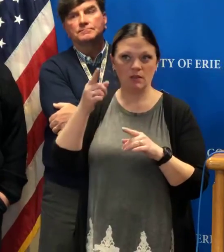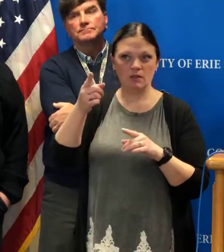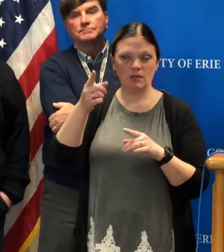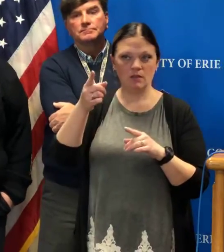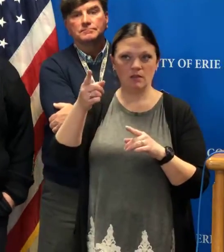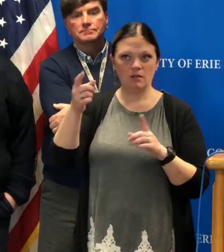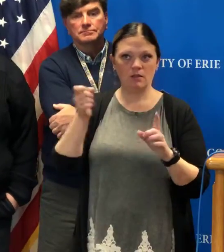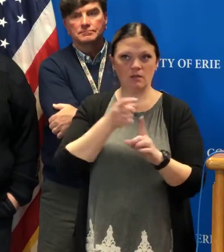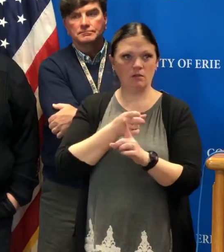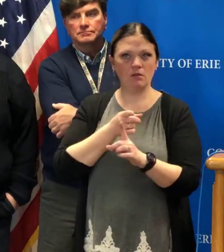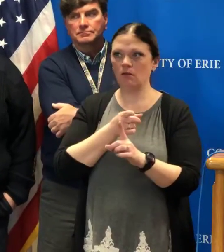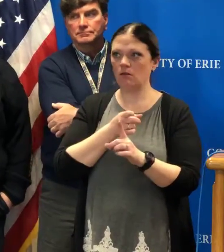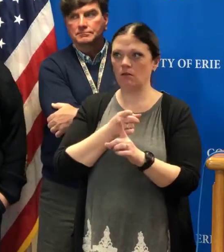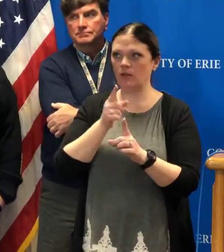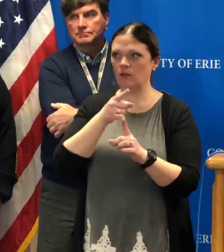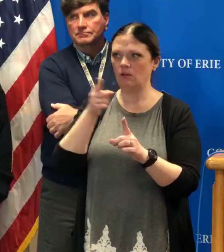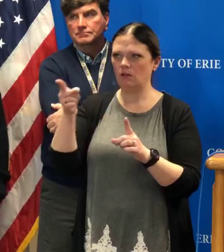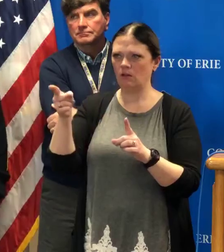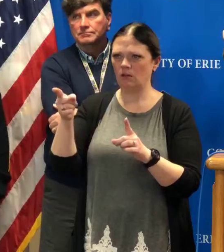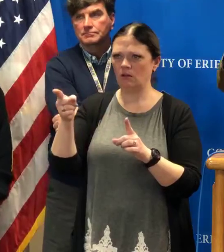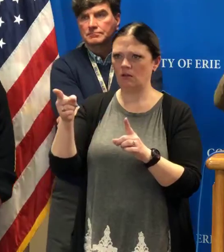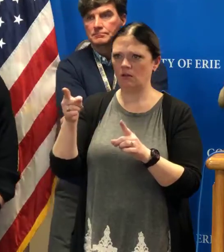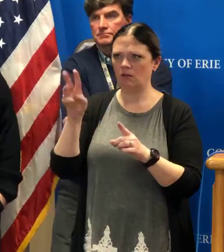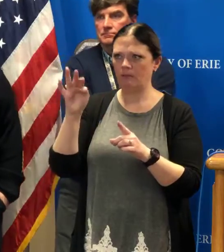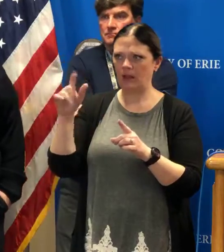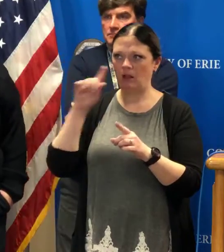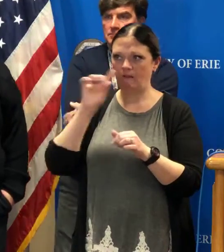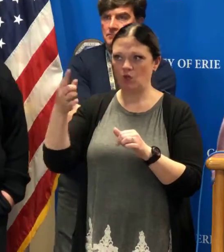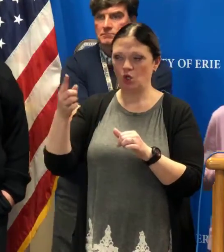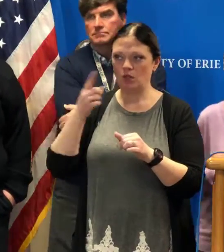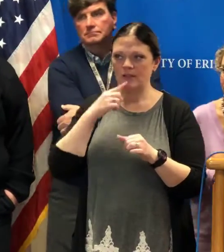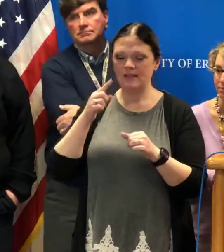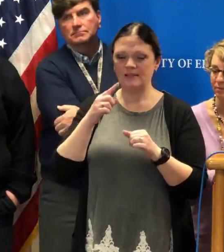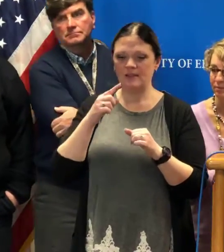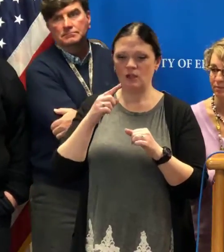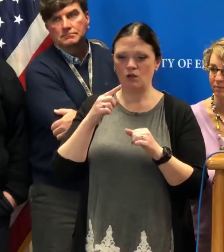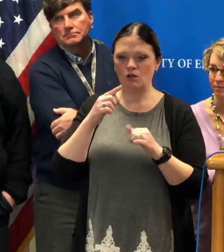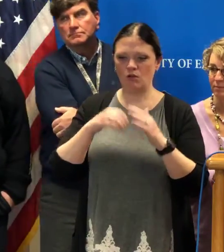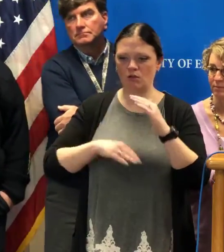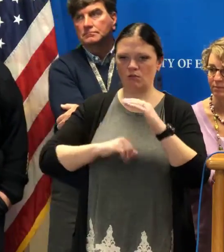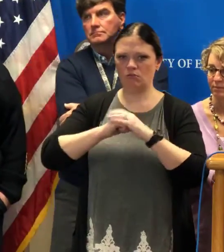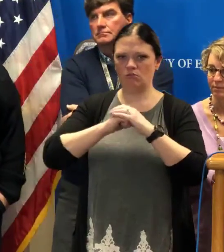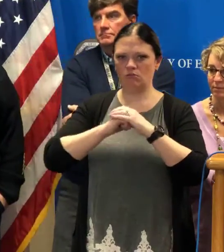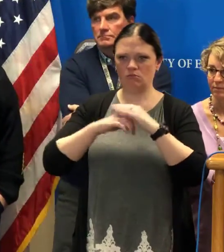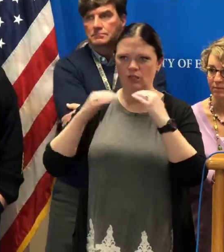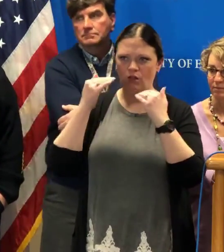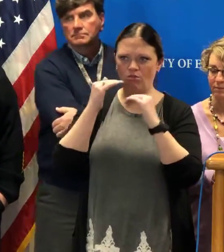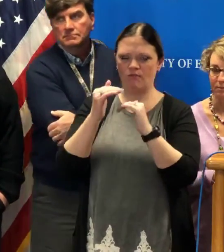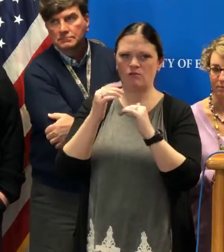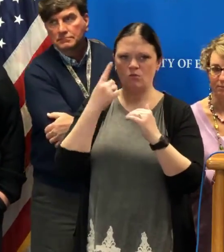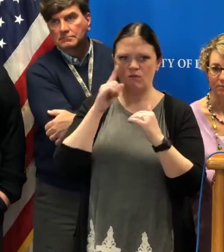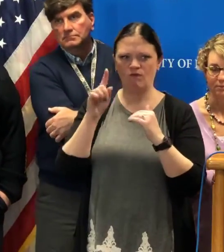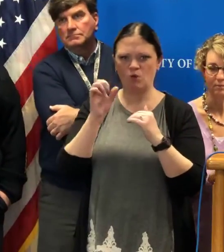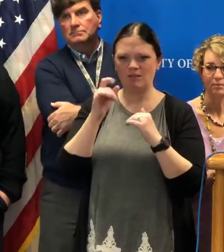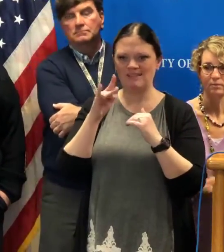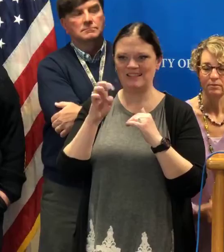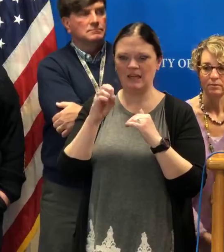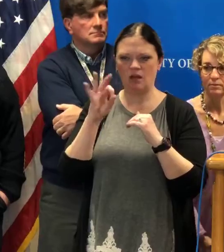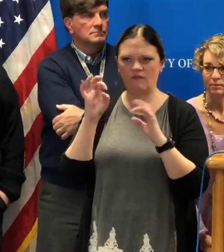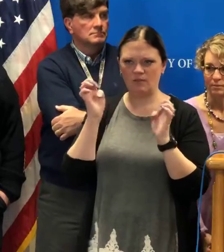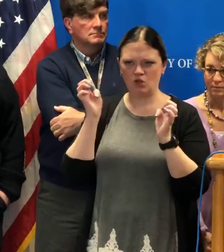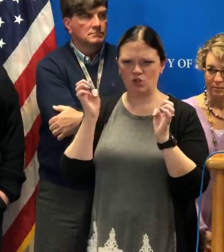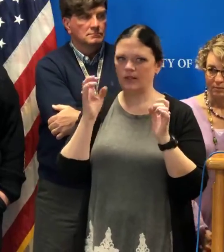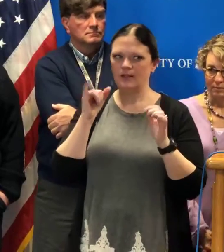testing. Michael, you had a question first, then I'll come to you. Mark, is there a threshold for a state of emergency? That